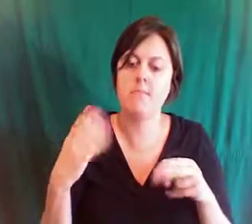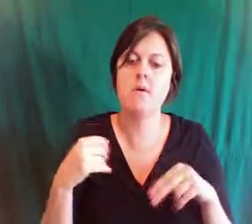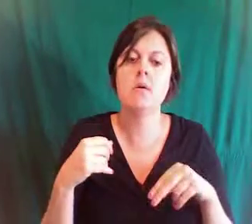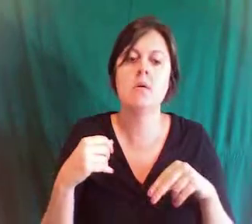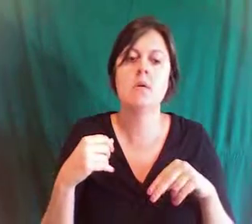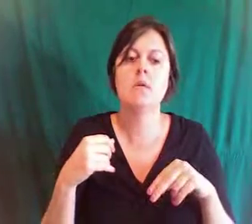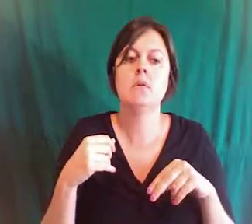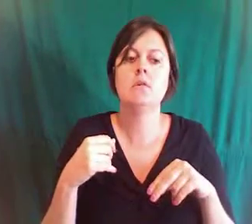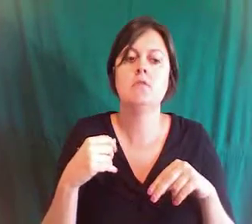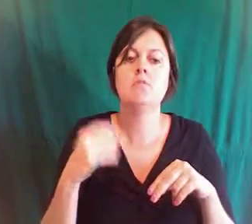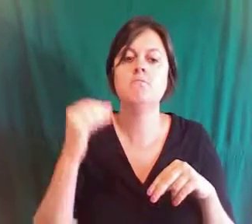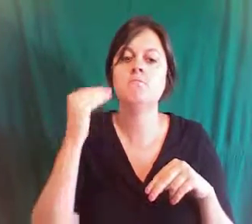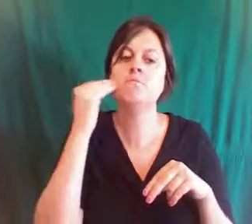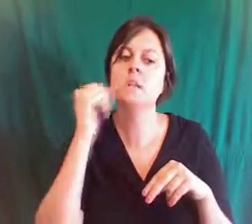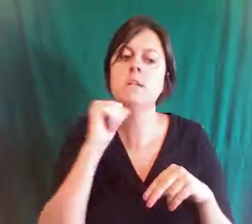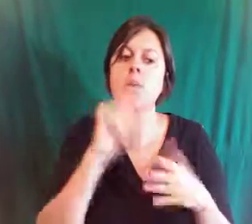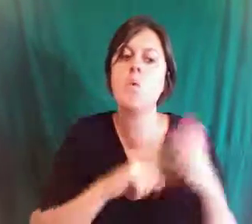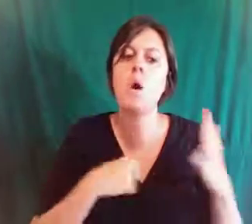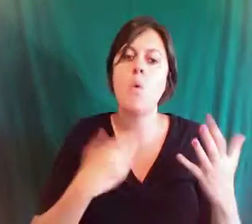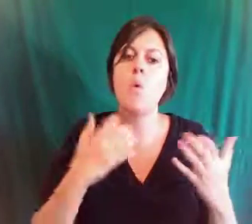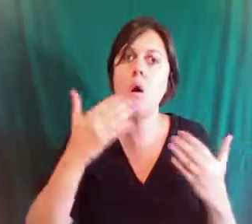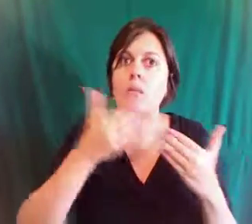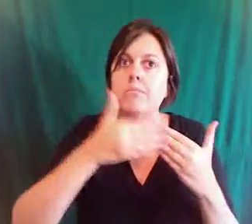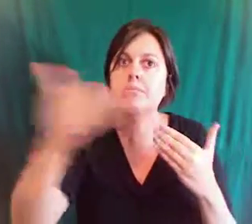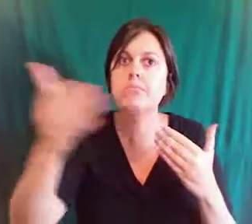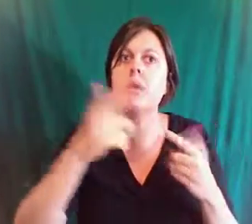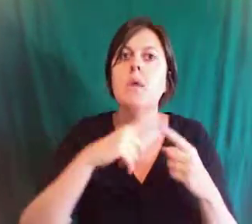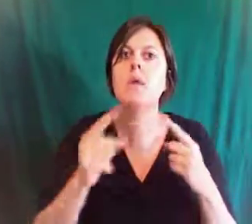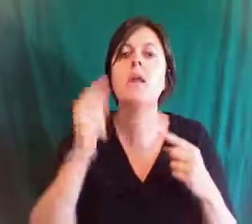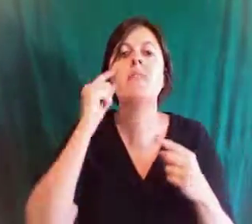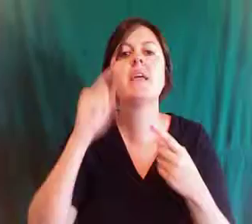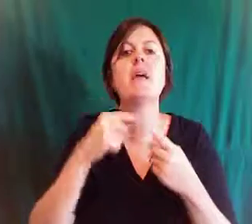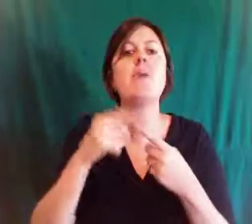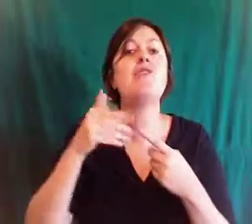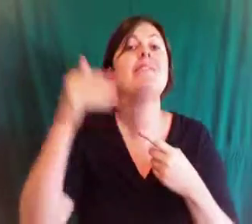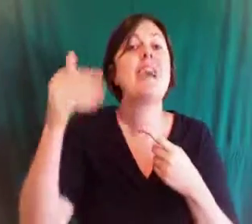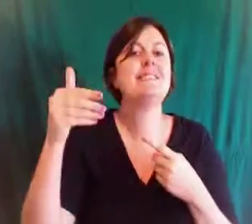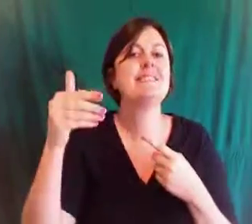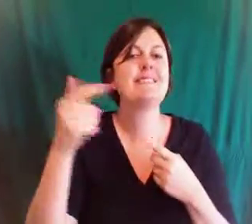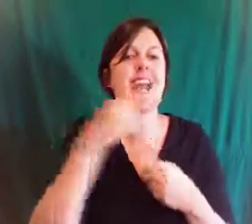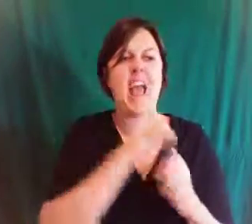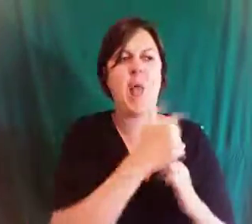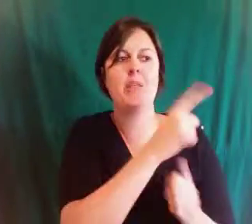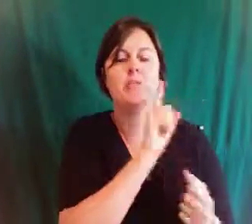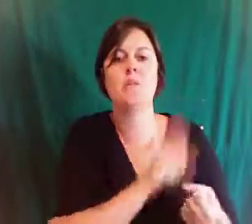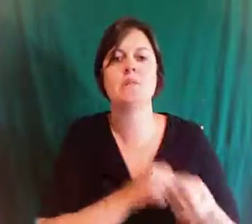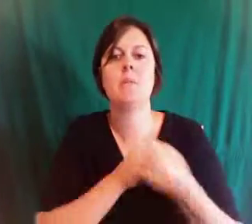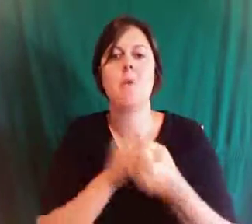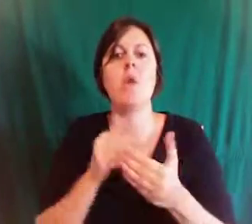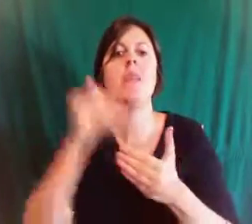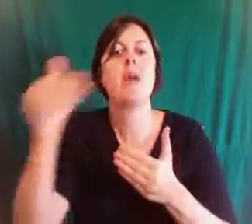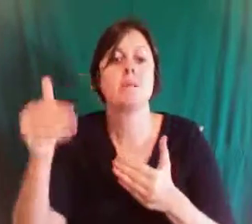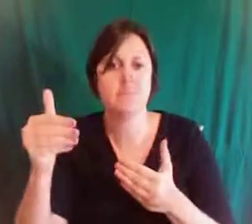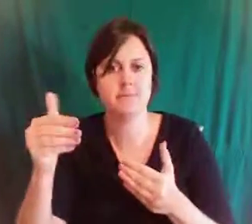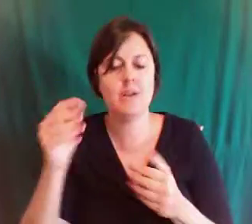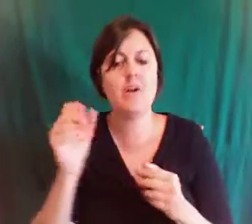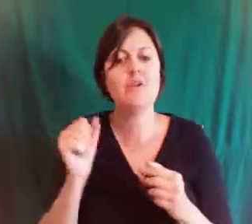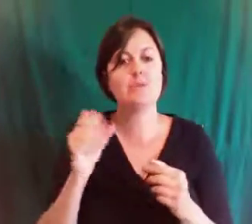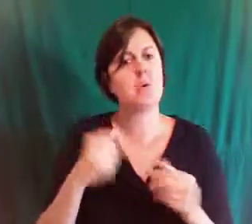of the business, and I did what I was able to do within that context. In terms of when did I actually make that decision of,